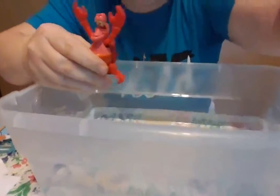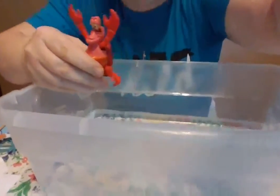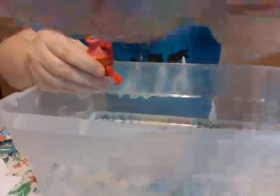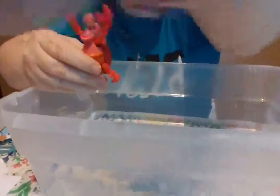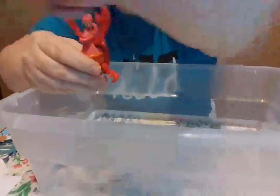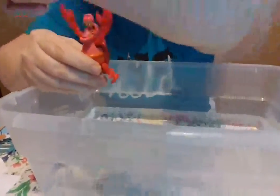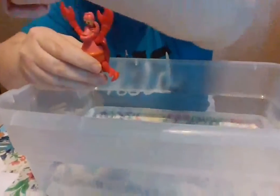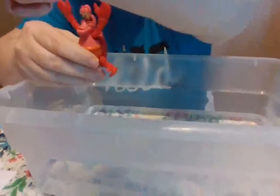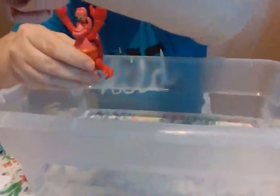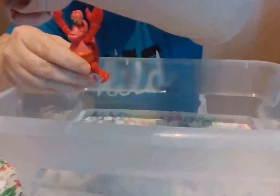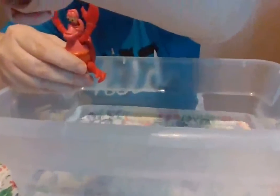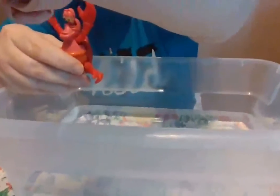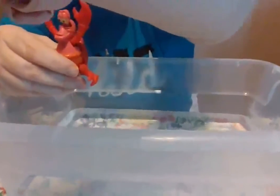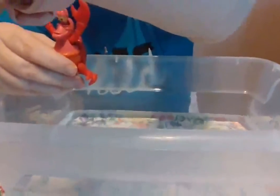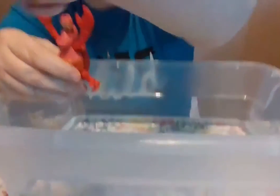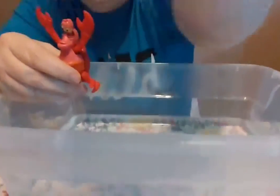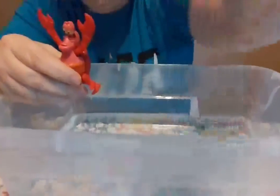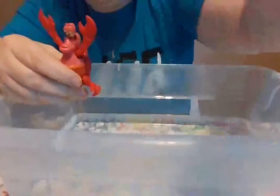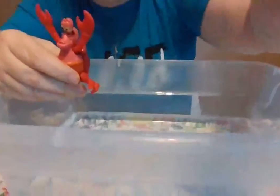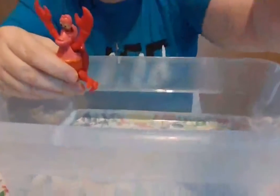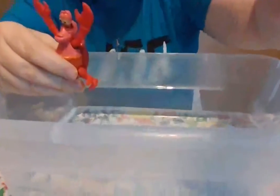guys can see a little better.